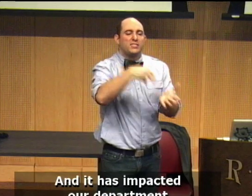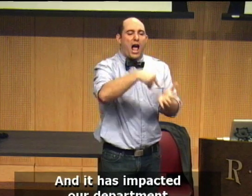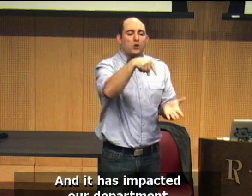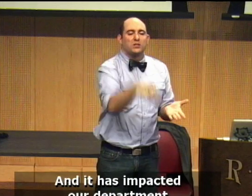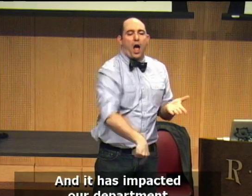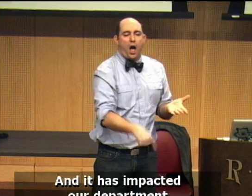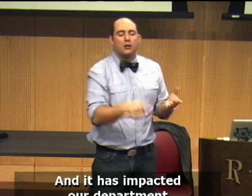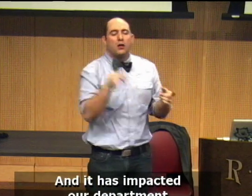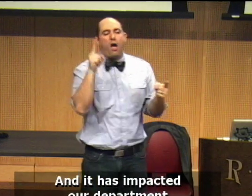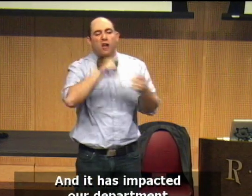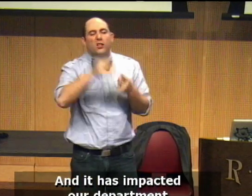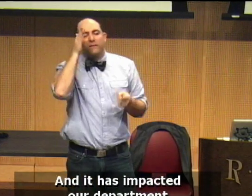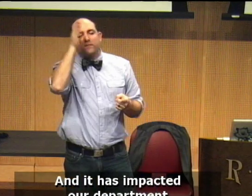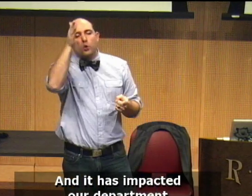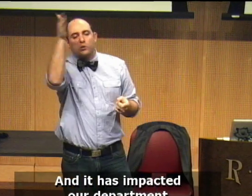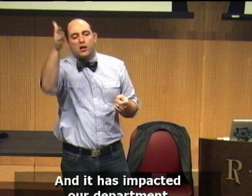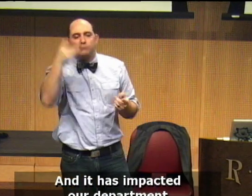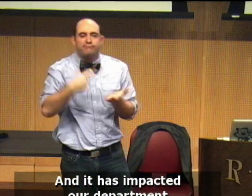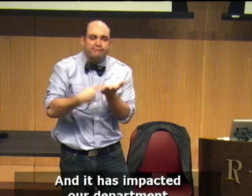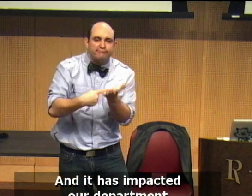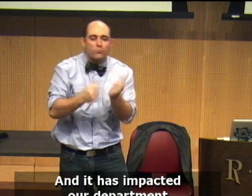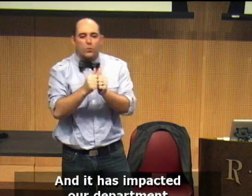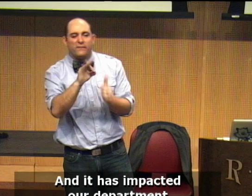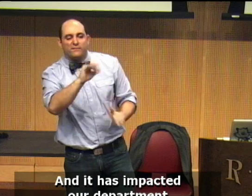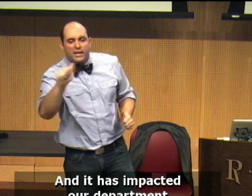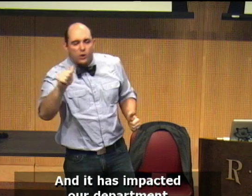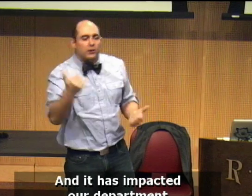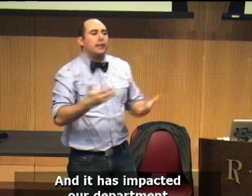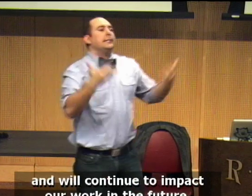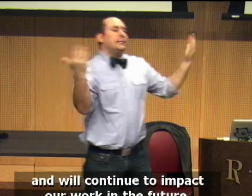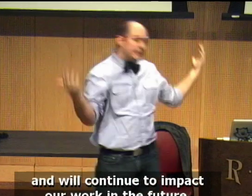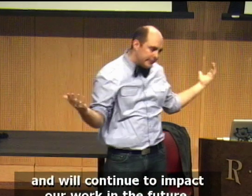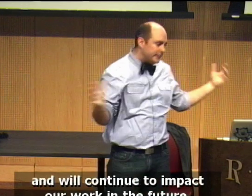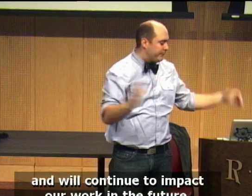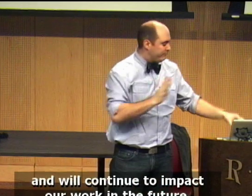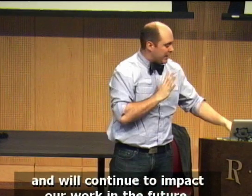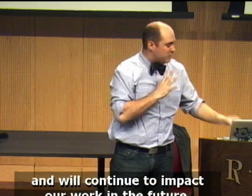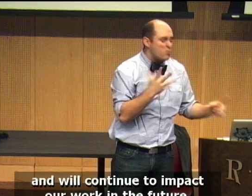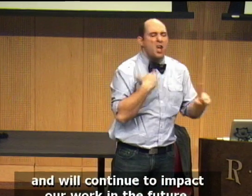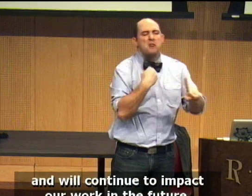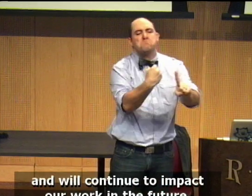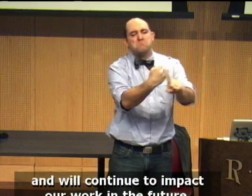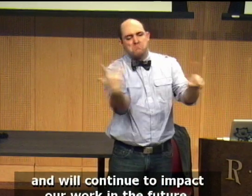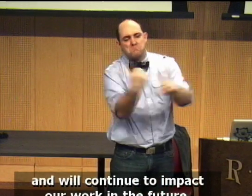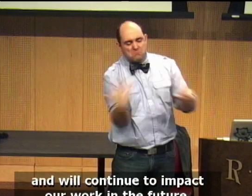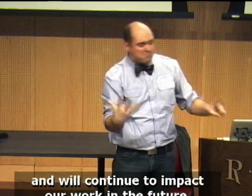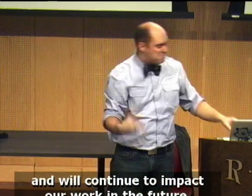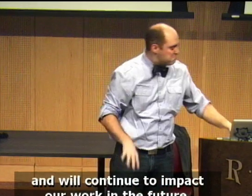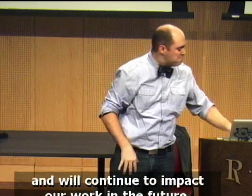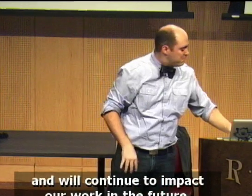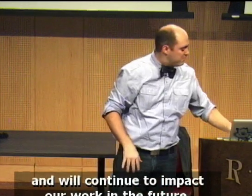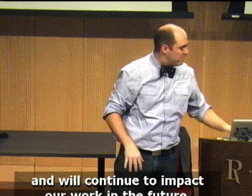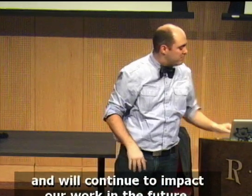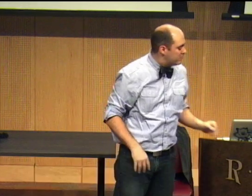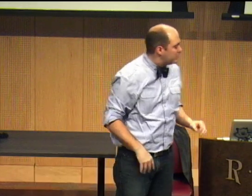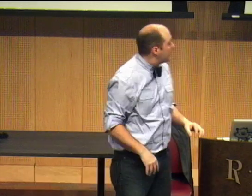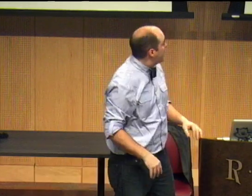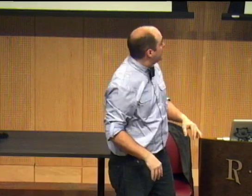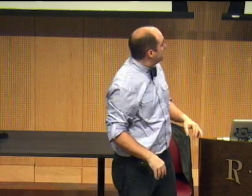has impacted our department and will continue to impact our work in the future.